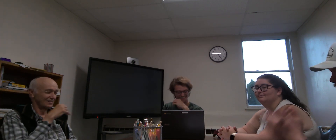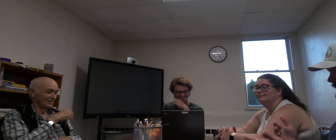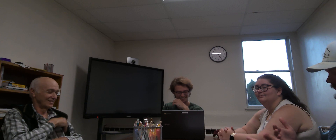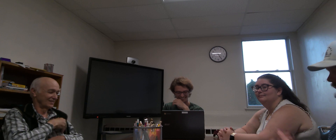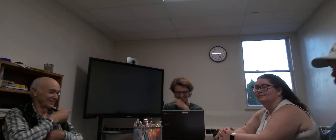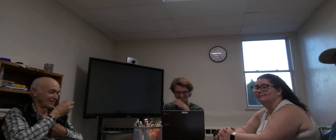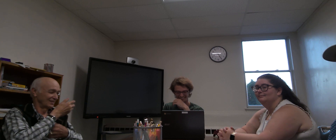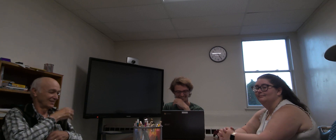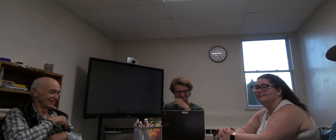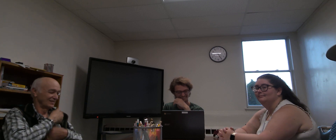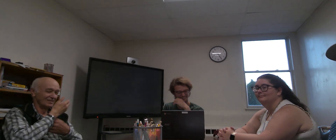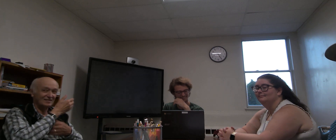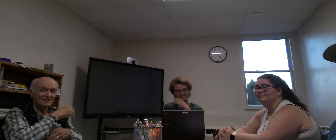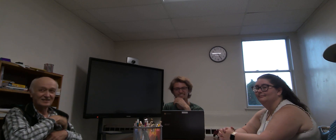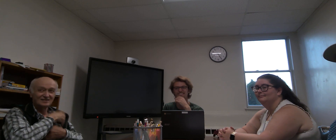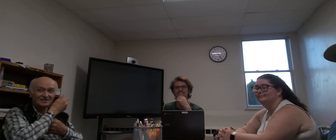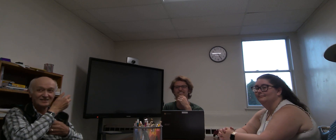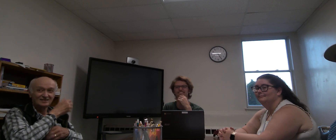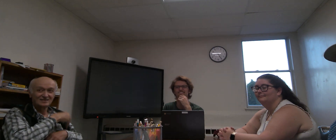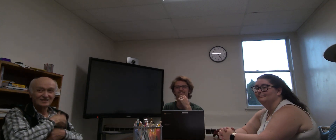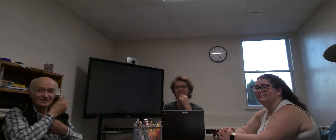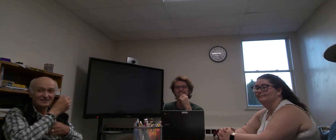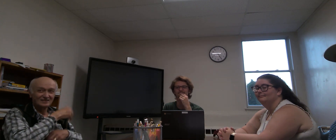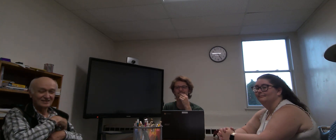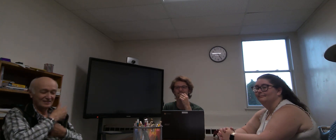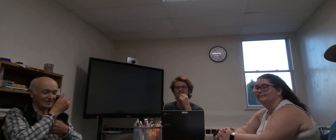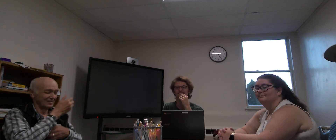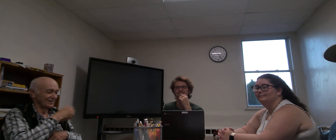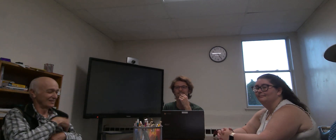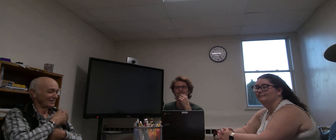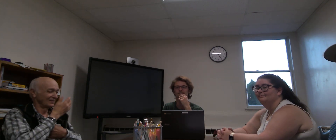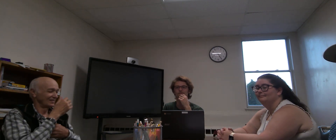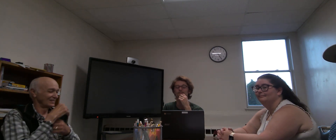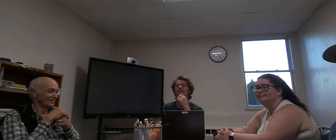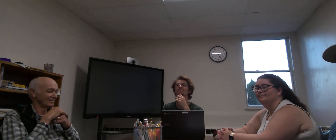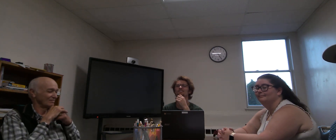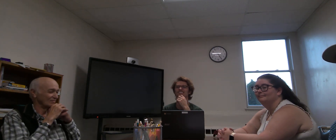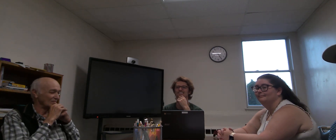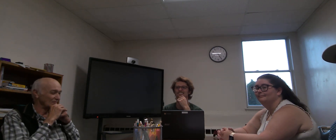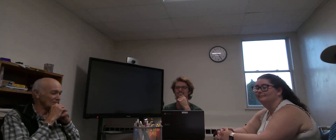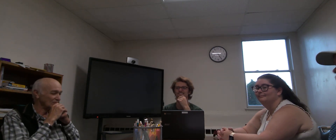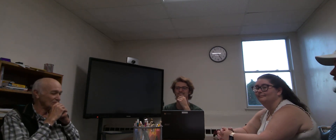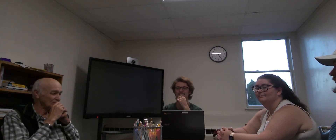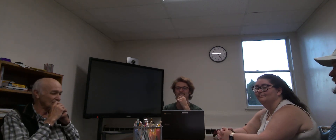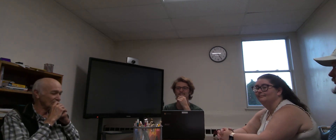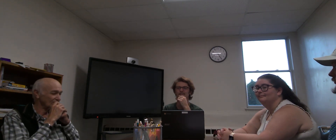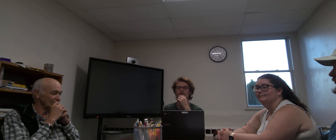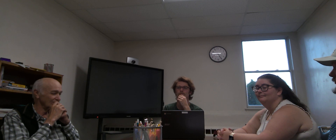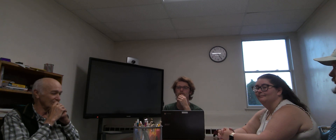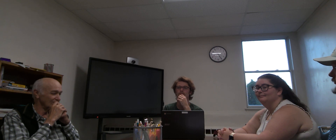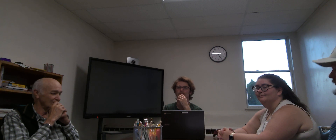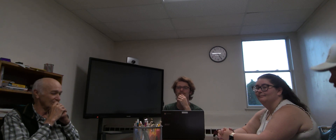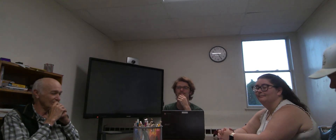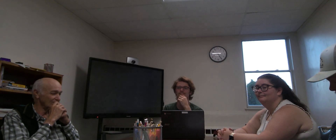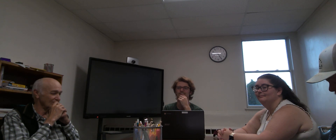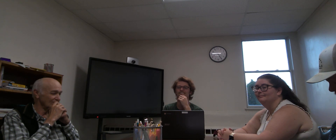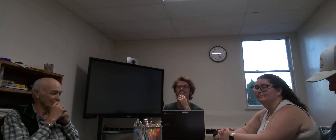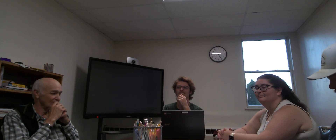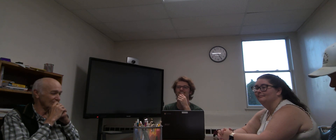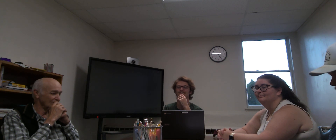I do this when I can't think of something like, oh, what am I thinking of? That's not a happy yeah. moment. Like, oh, why can't I think of it? Oh, interesting. Yeah,